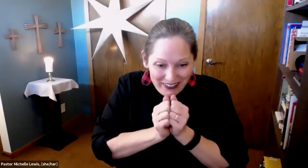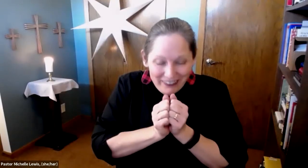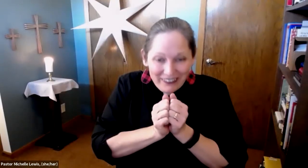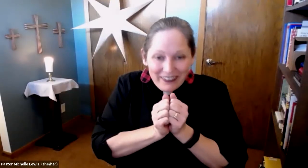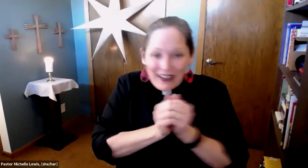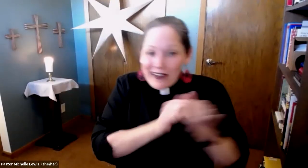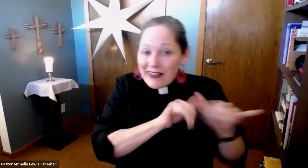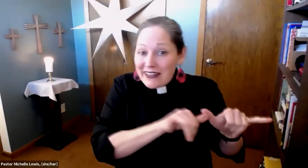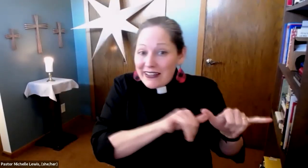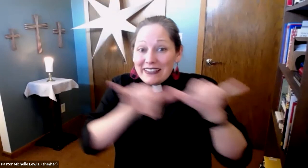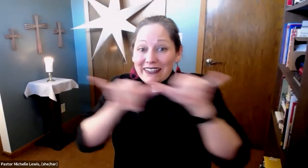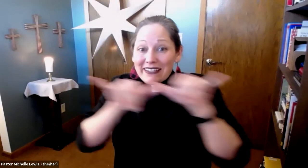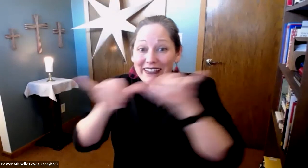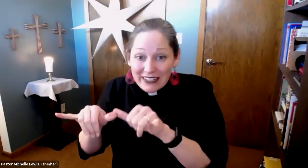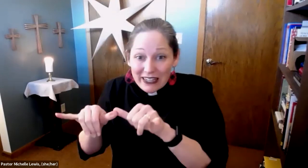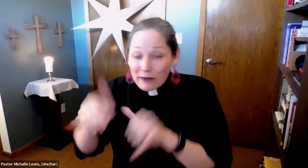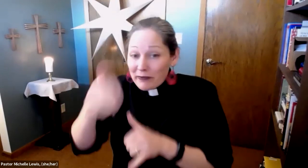God gathers us together,